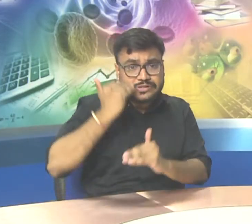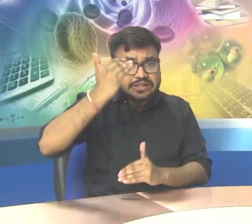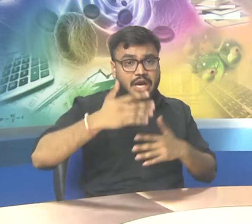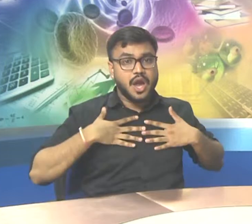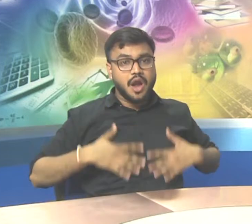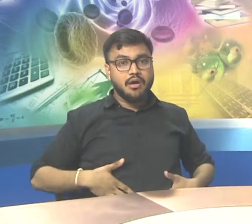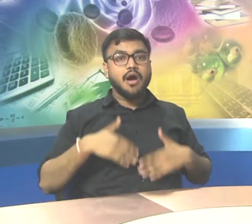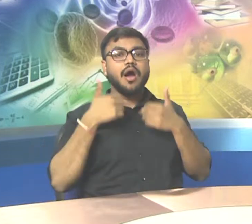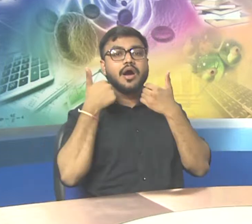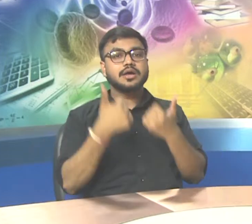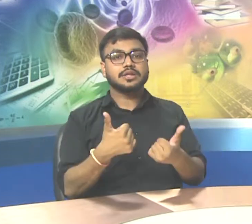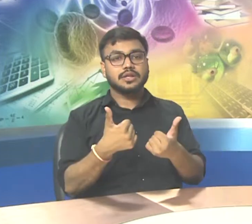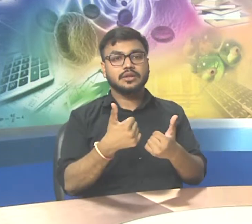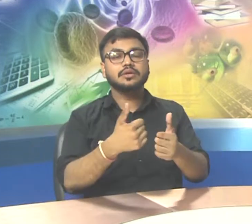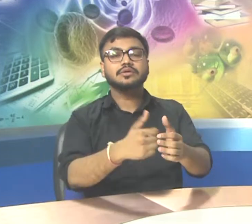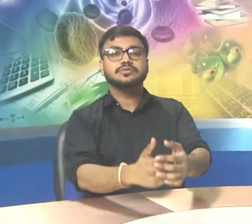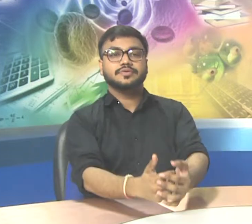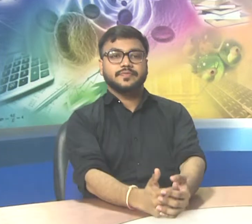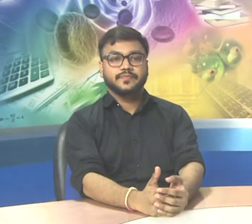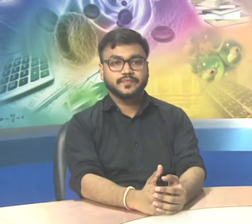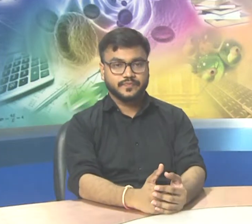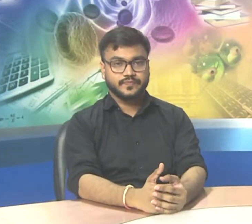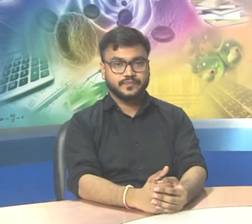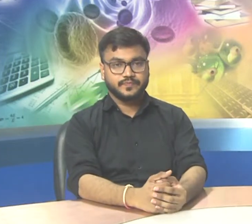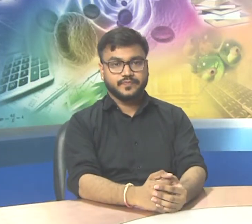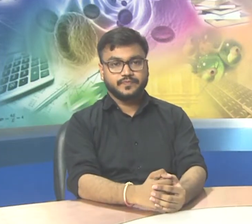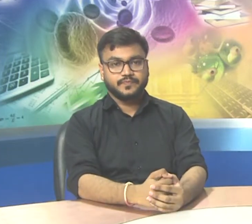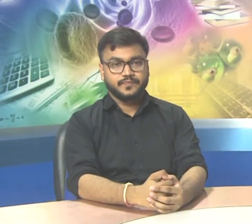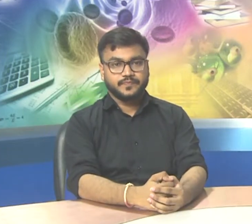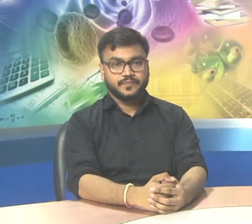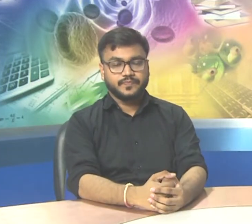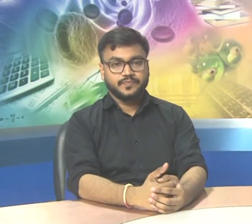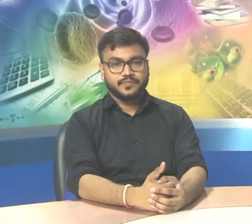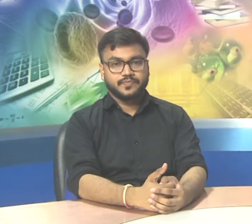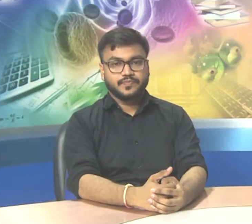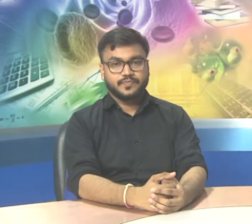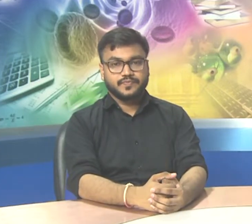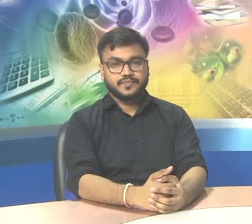And finally, the body utilizes these nutrients for energy.